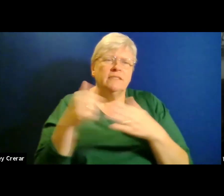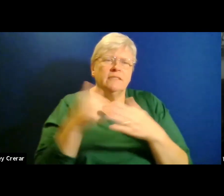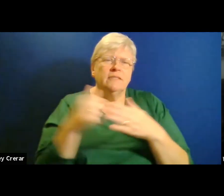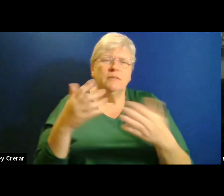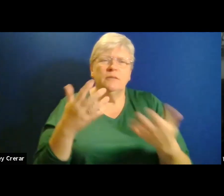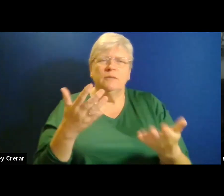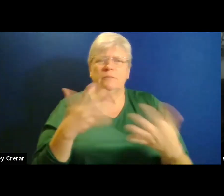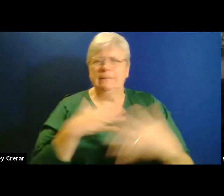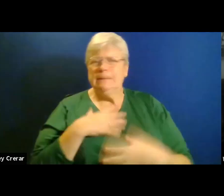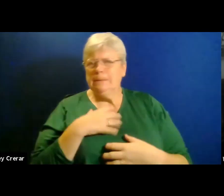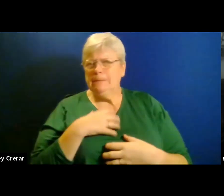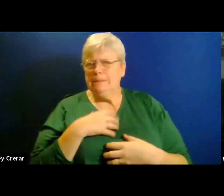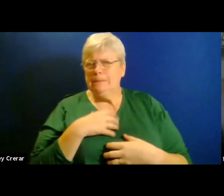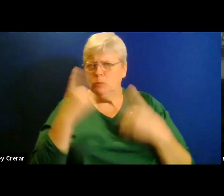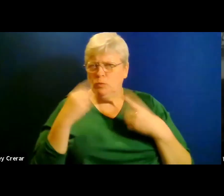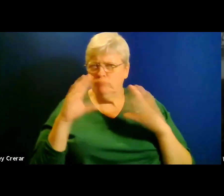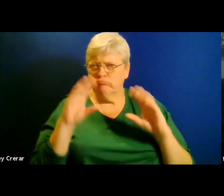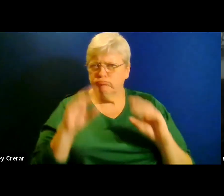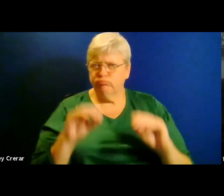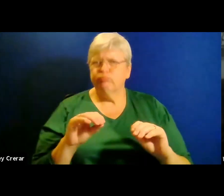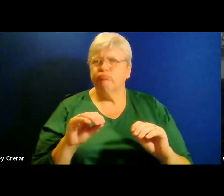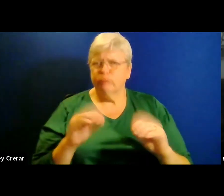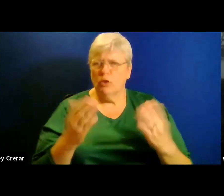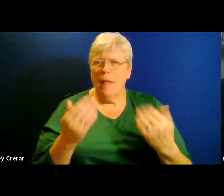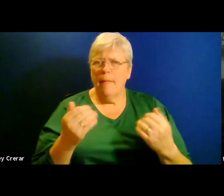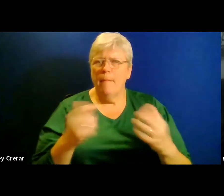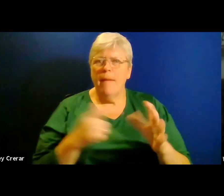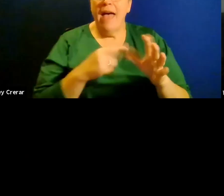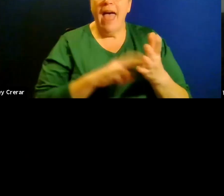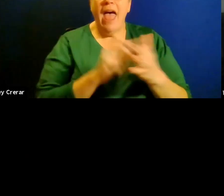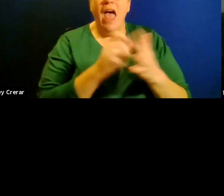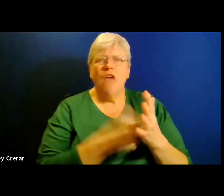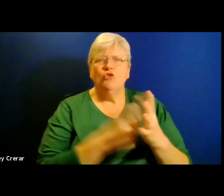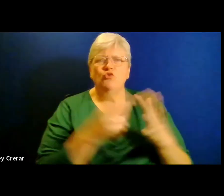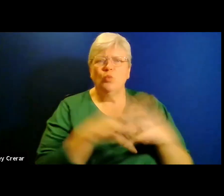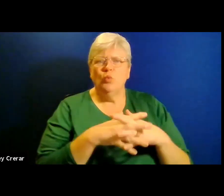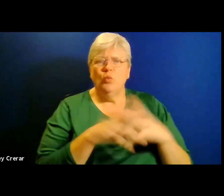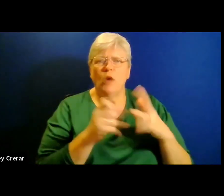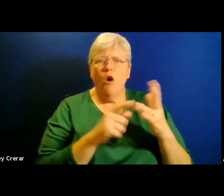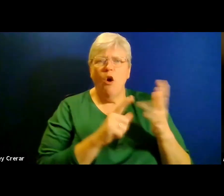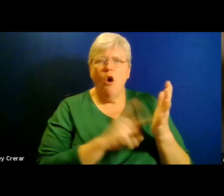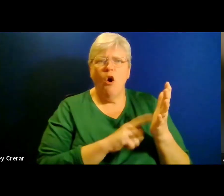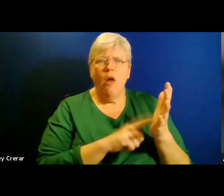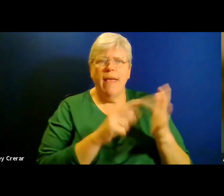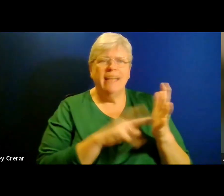and fearful conclusions. So welcome everybody, Andrew Collins.